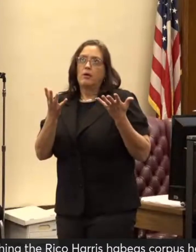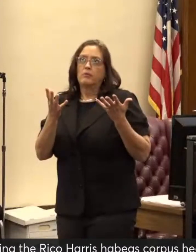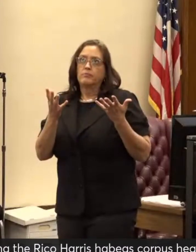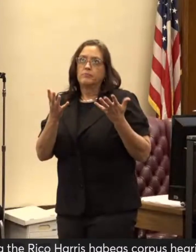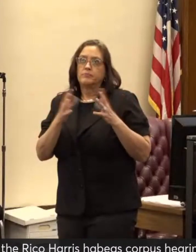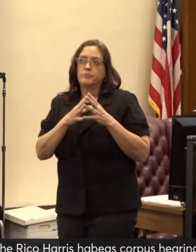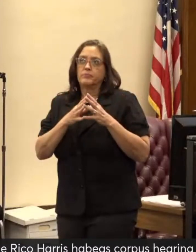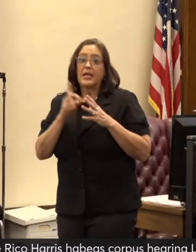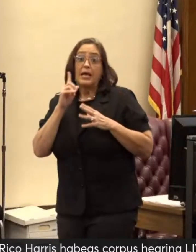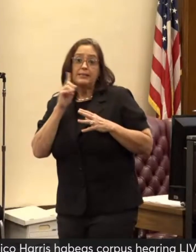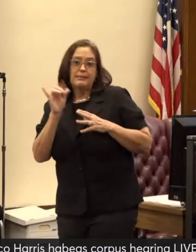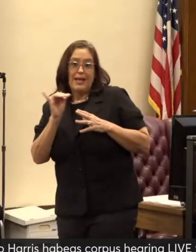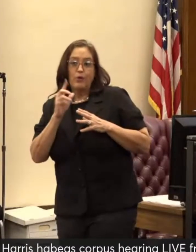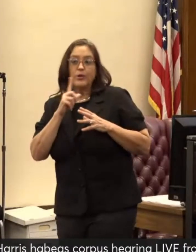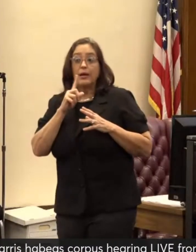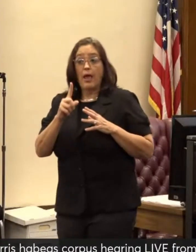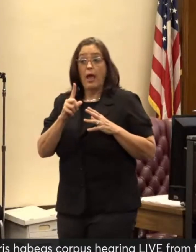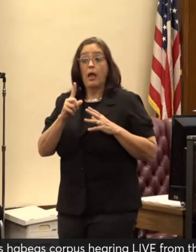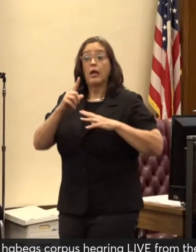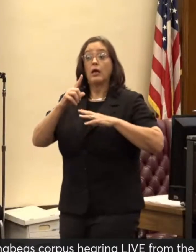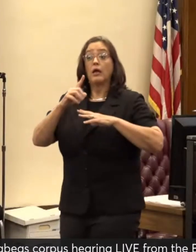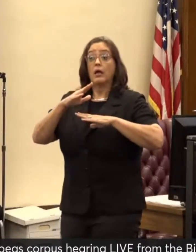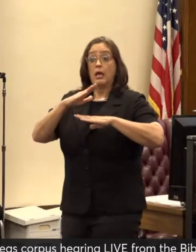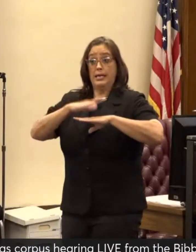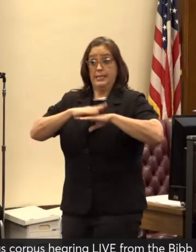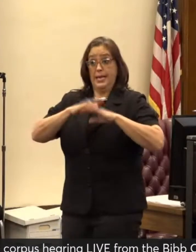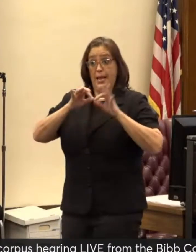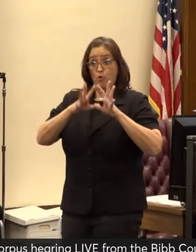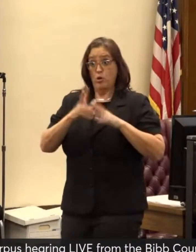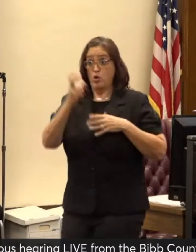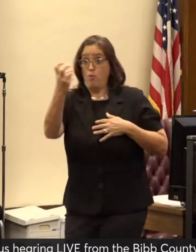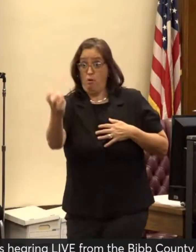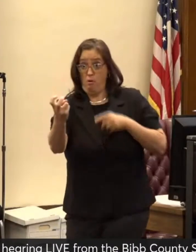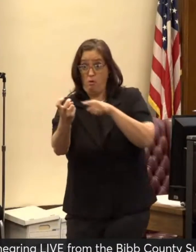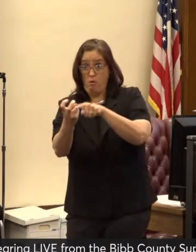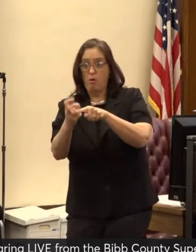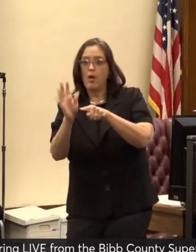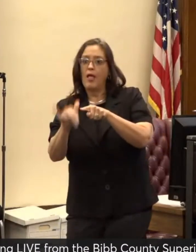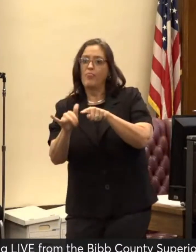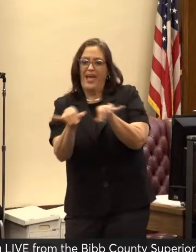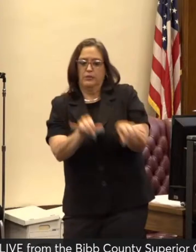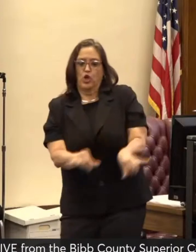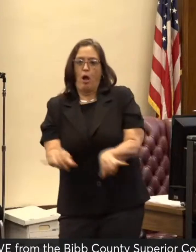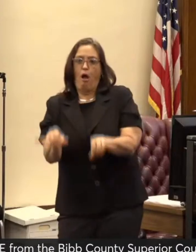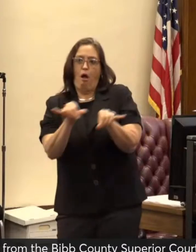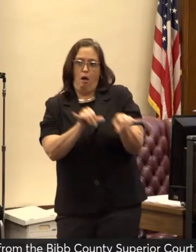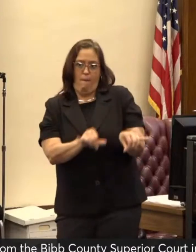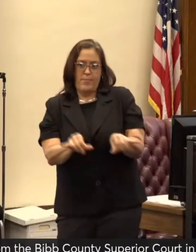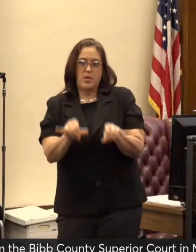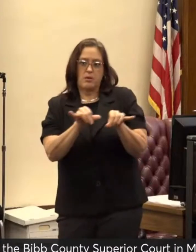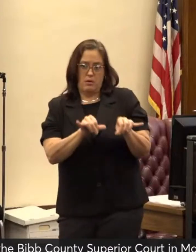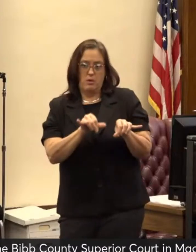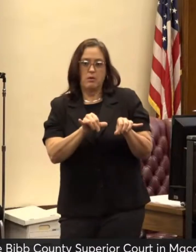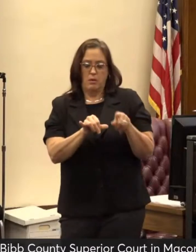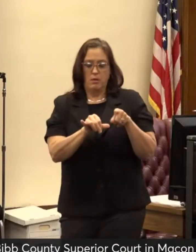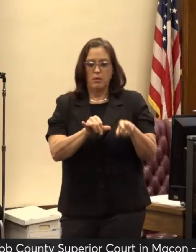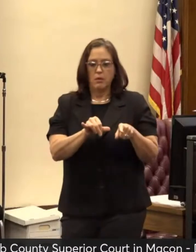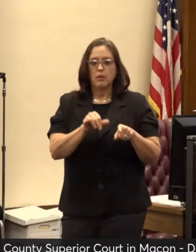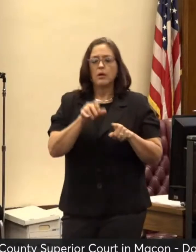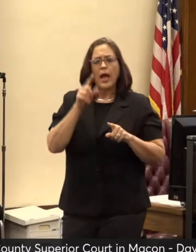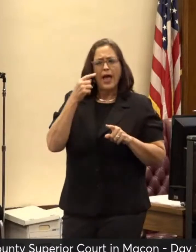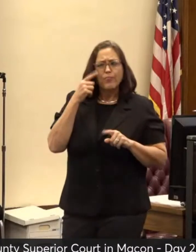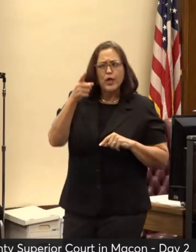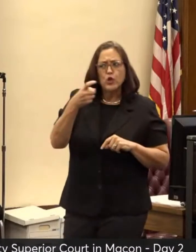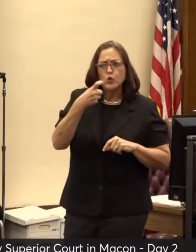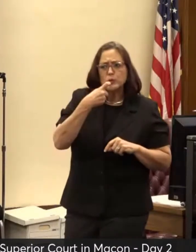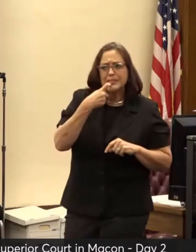common practice to have the table interpreter, and it is not, I think you said it's not the typical practice to have